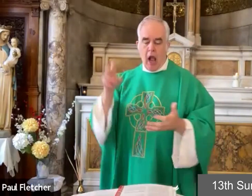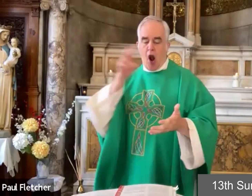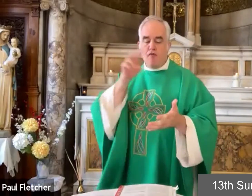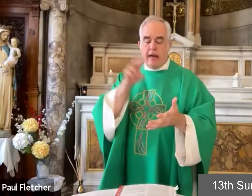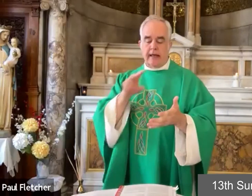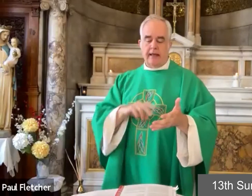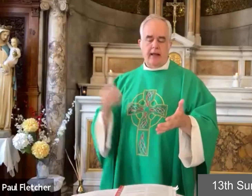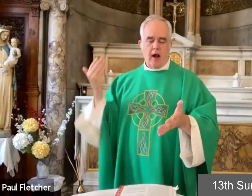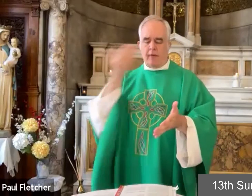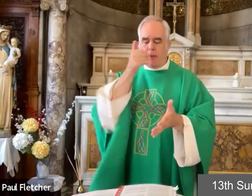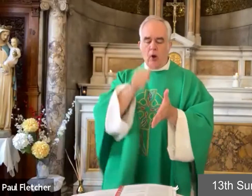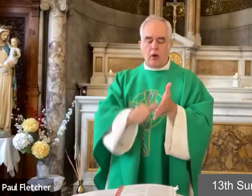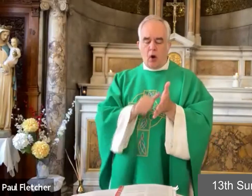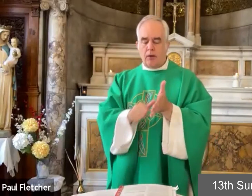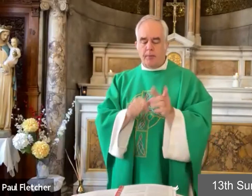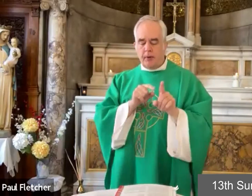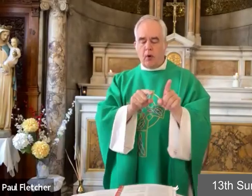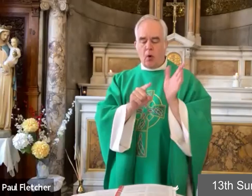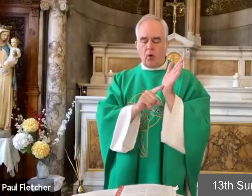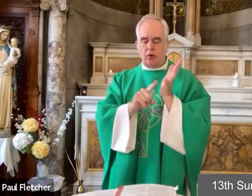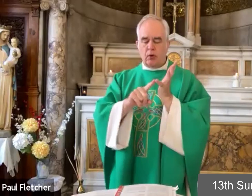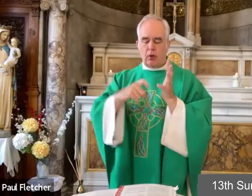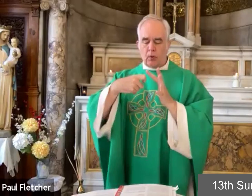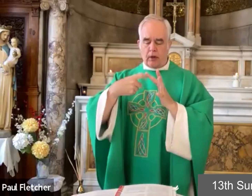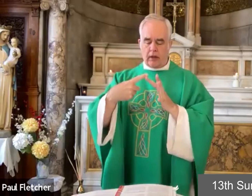A reading from the Holy Gospel according to Luke.